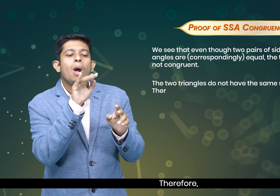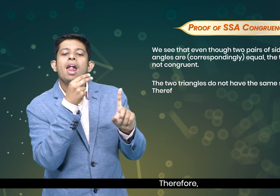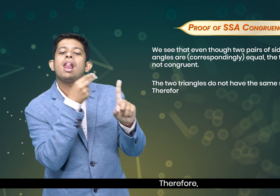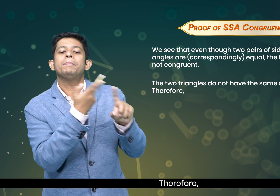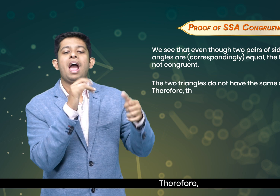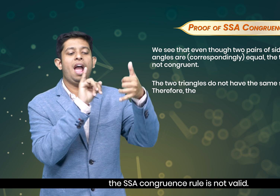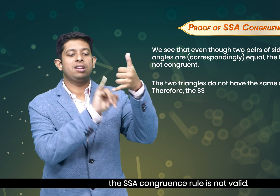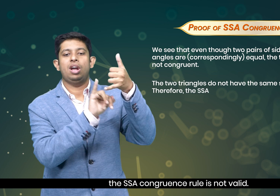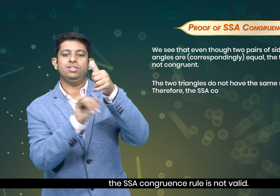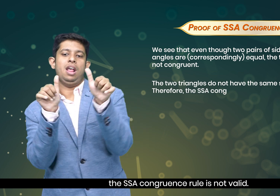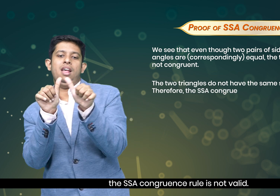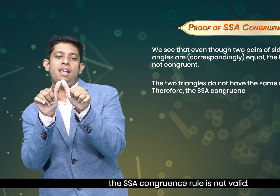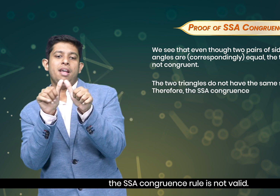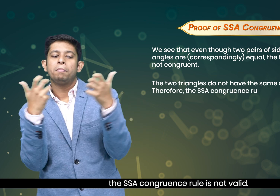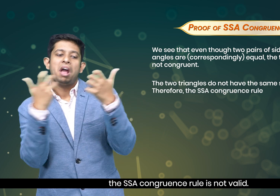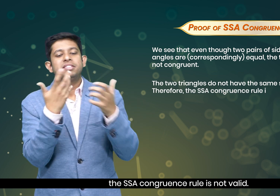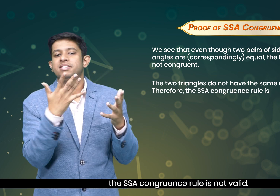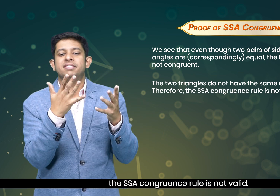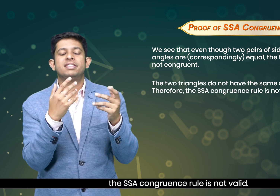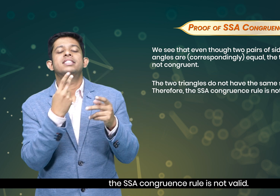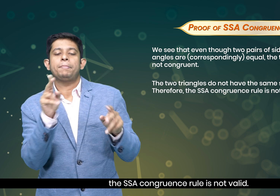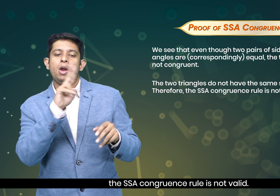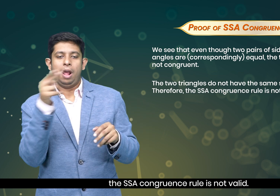Therefore, the side-side angle congruence rule is not valid.